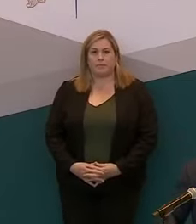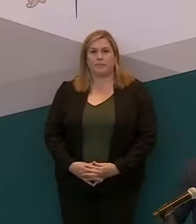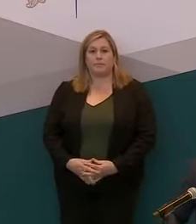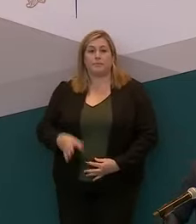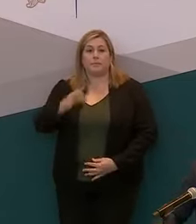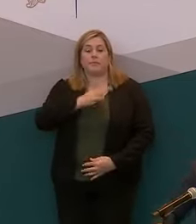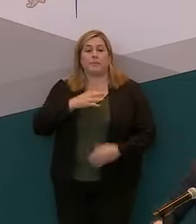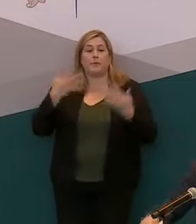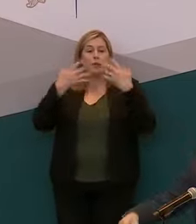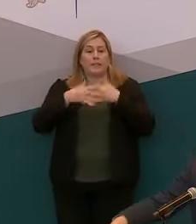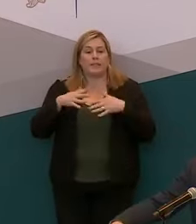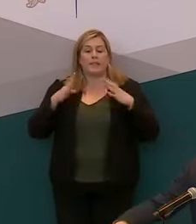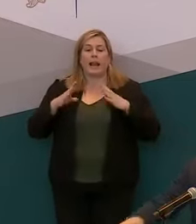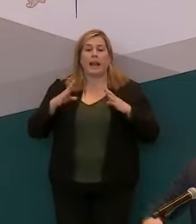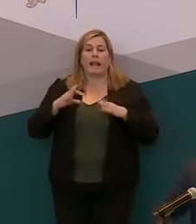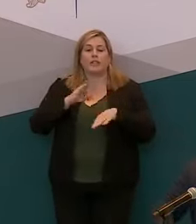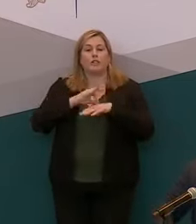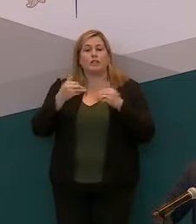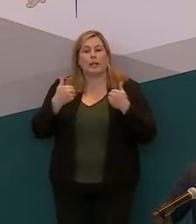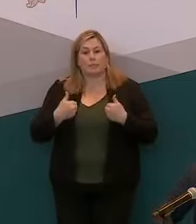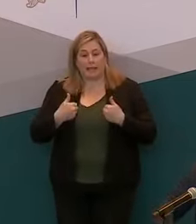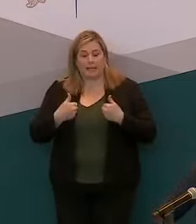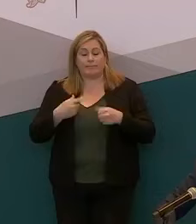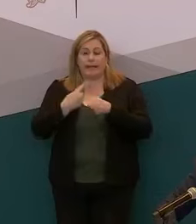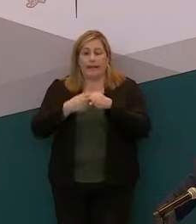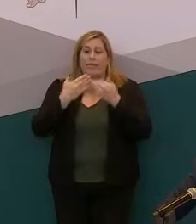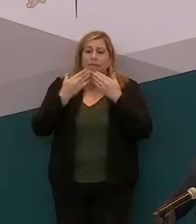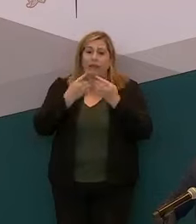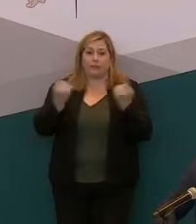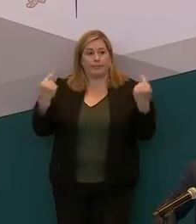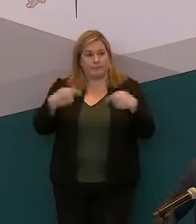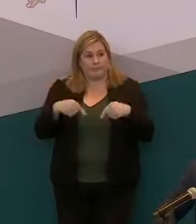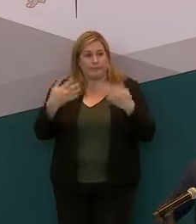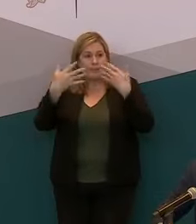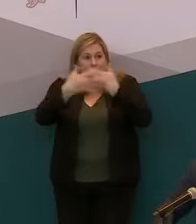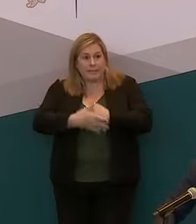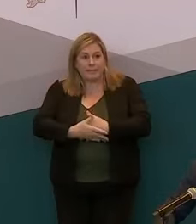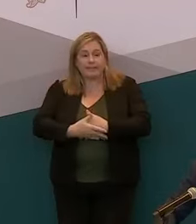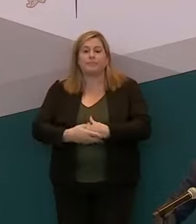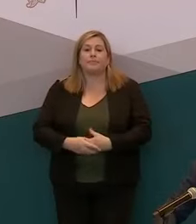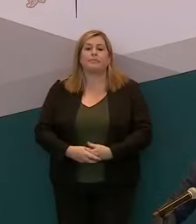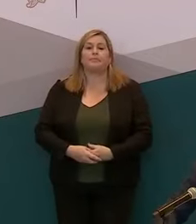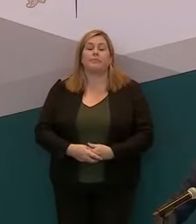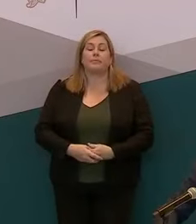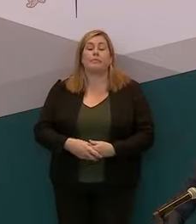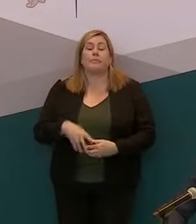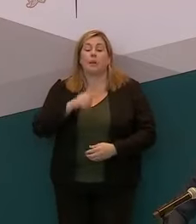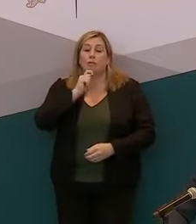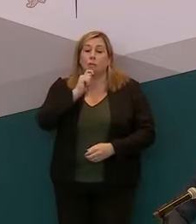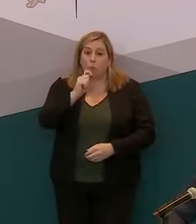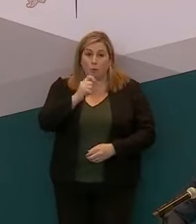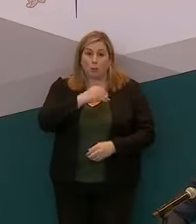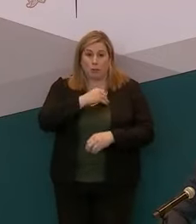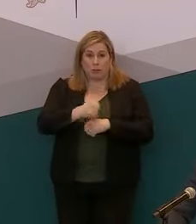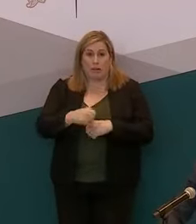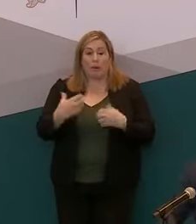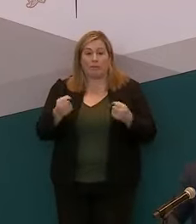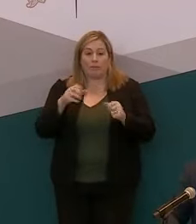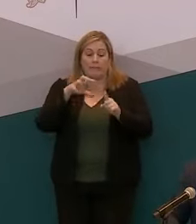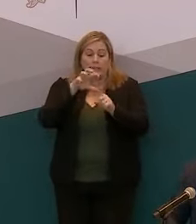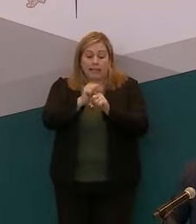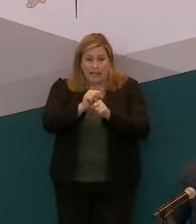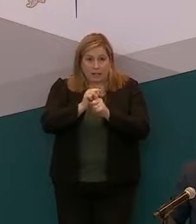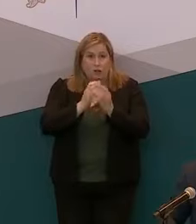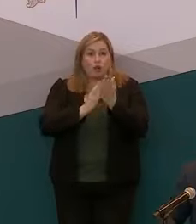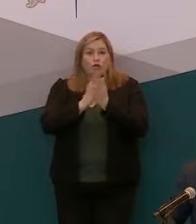So good evening, ladies and gentlemen. Again, thank you for being with us. This evening I'm reporting to you that today we have diagnosed through